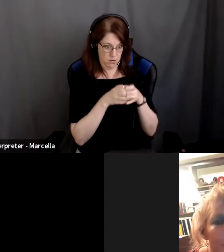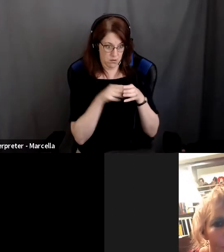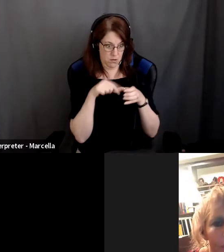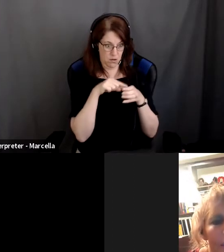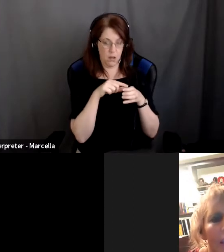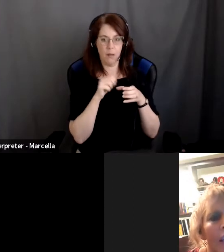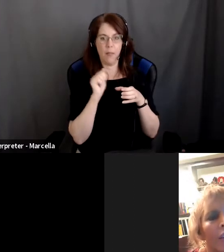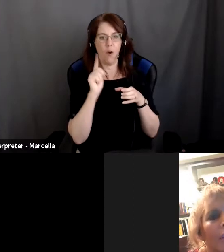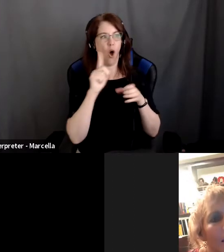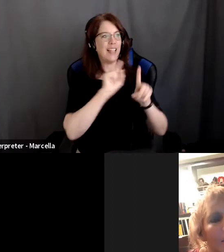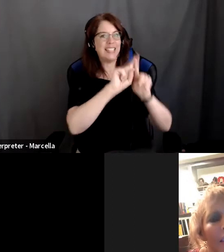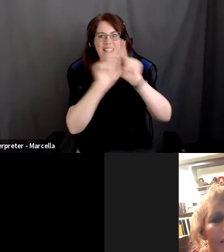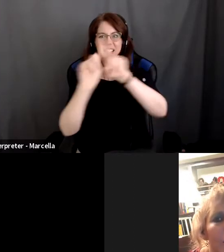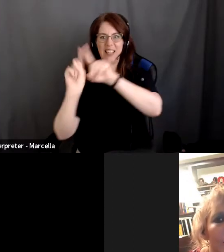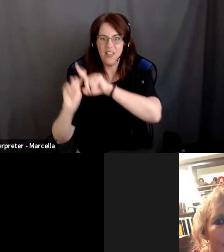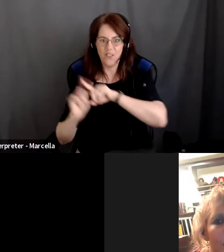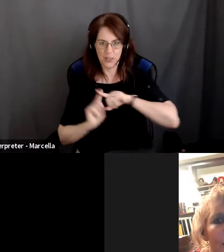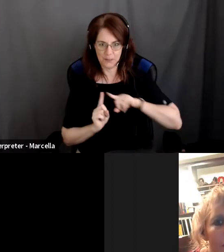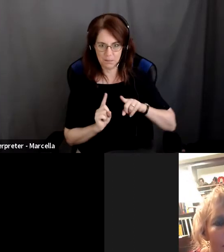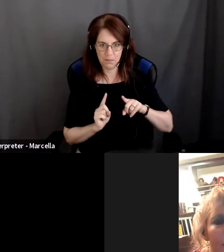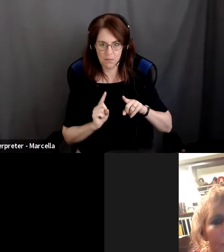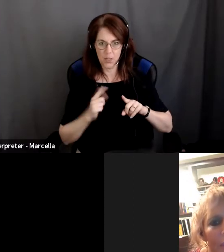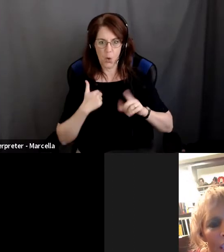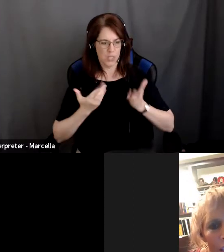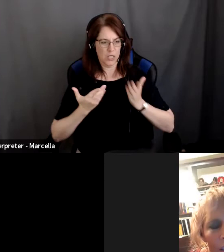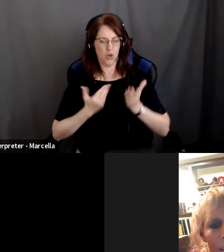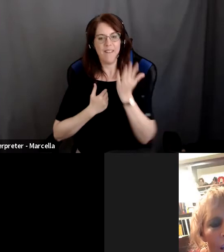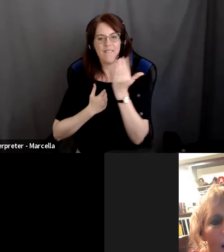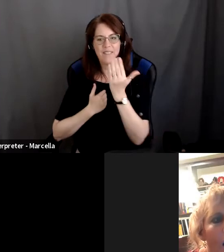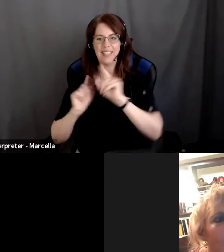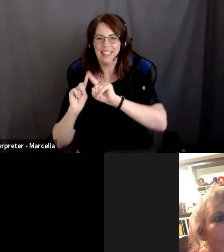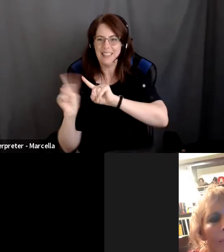so different. So we started 15 very unique